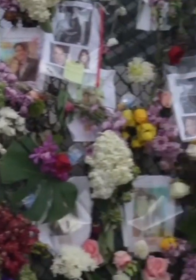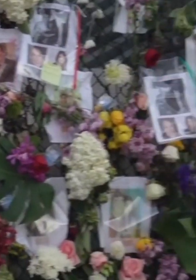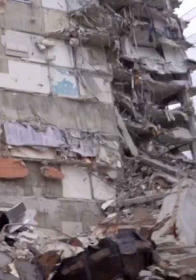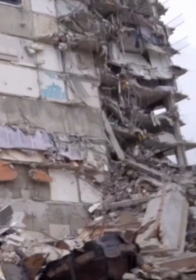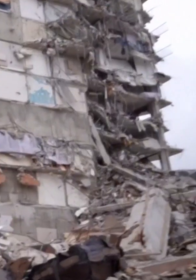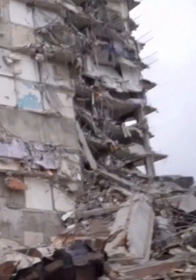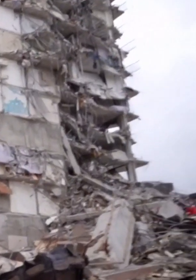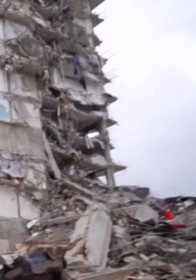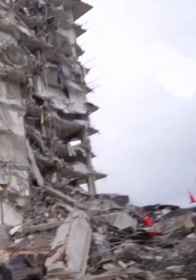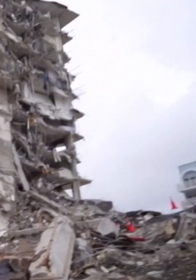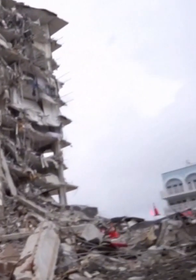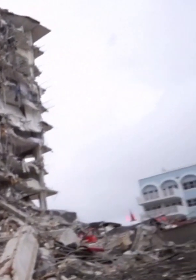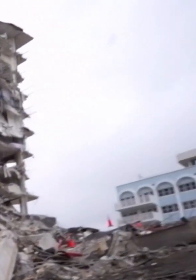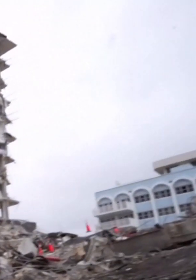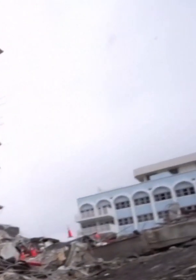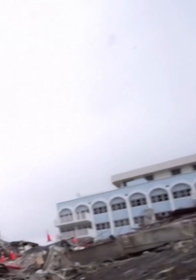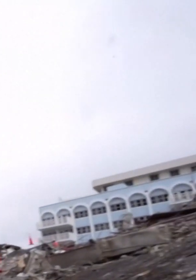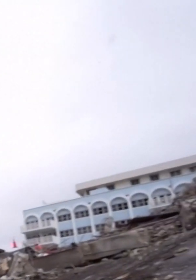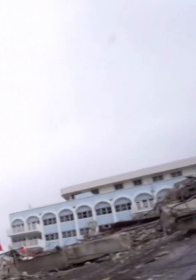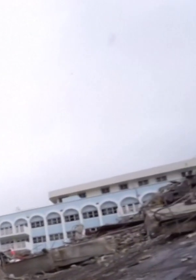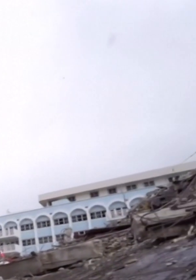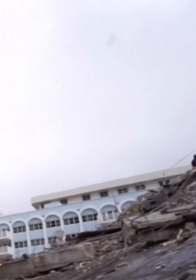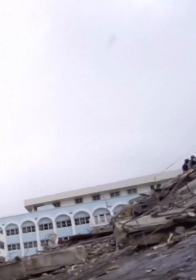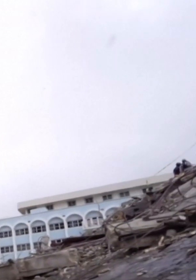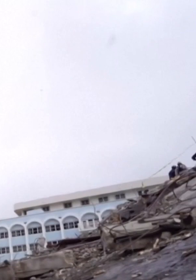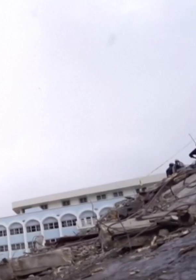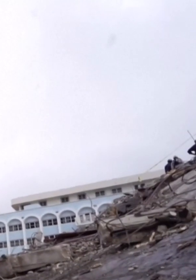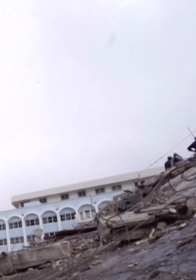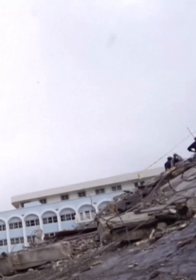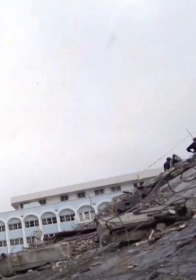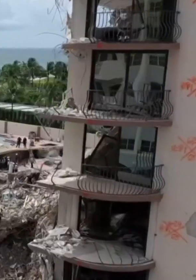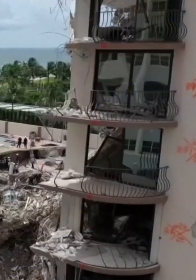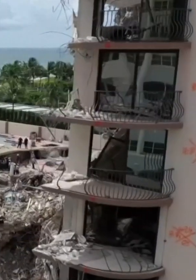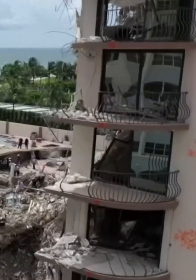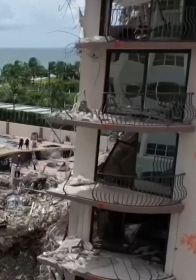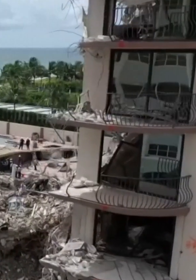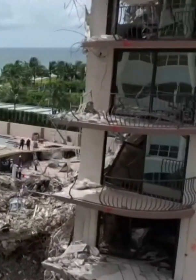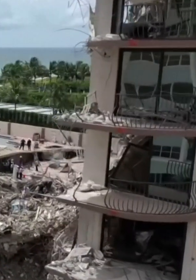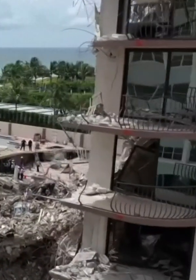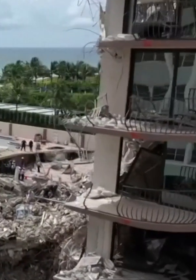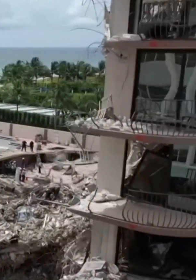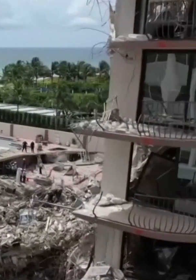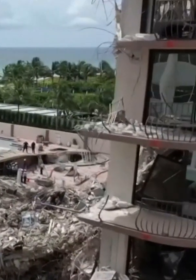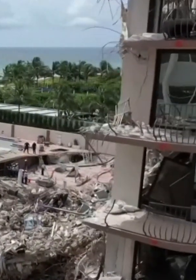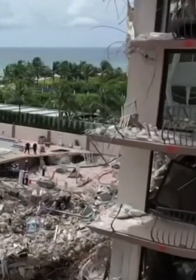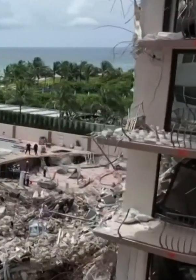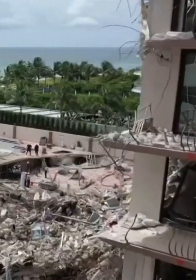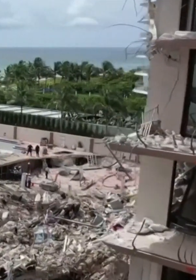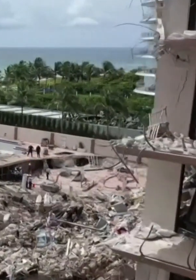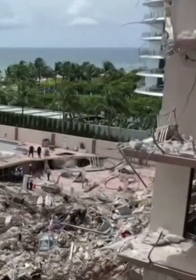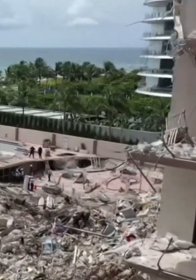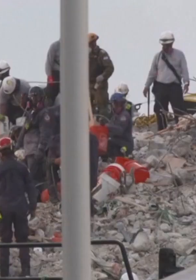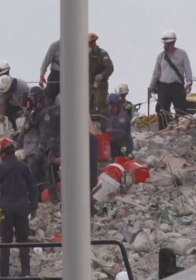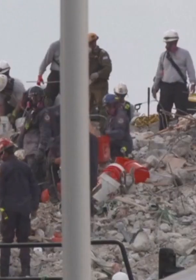possible. Residents in nearby buildings have been told that they don't need to evacuate, but have been warned to stay indoors due to dust from the